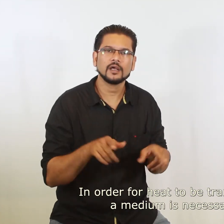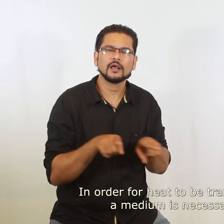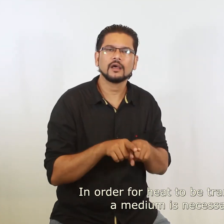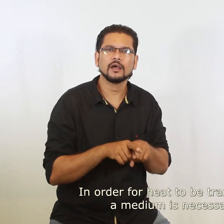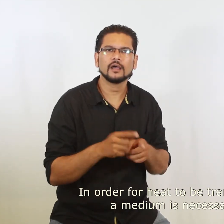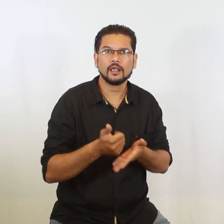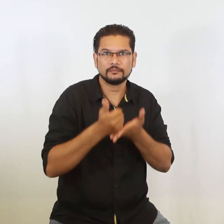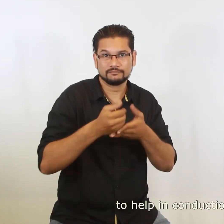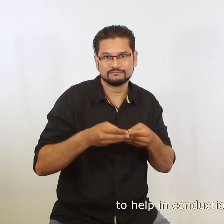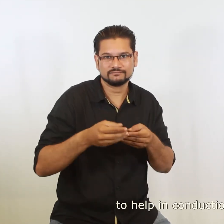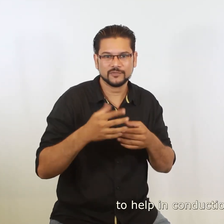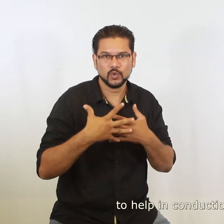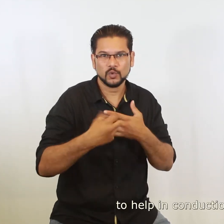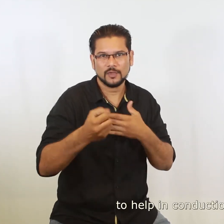to help in conduction.